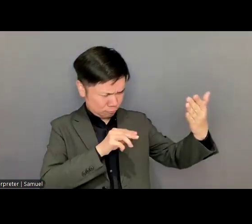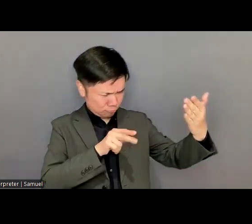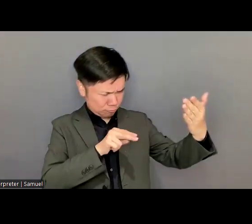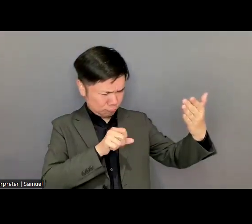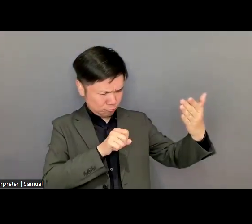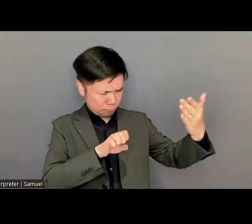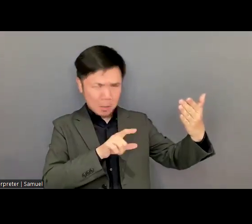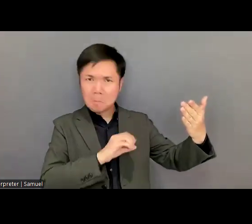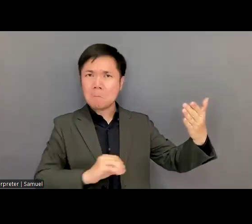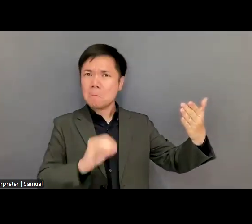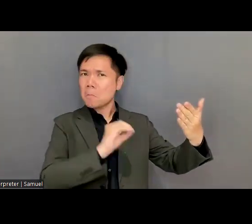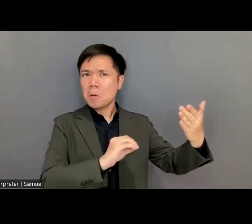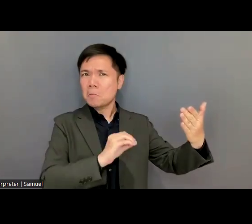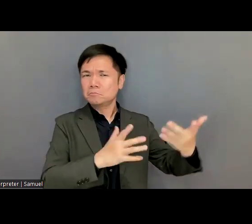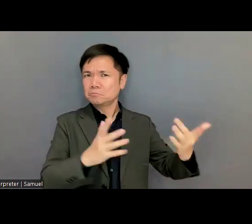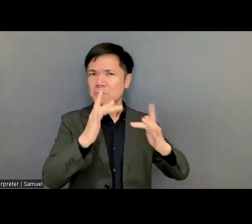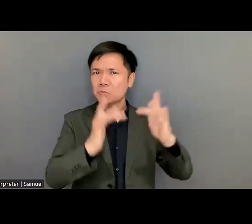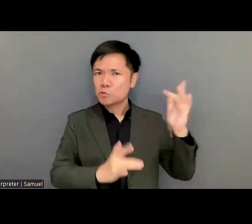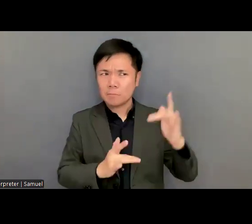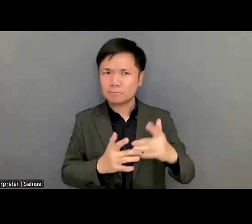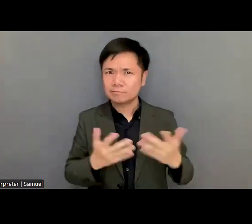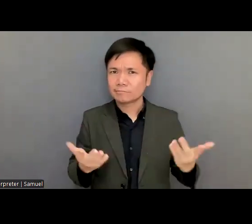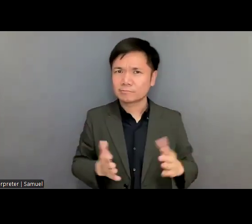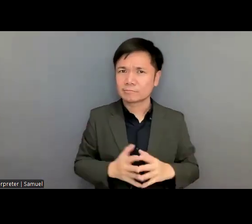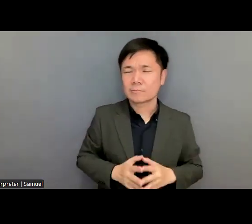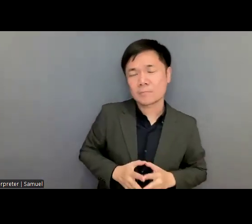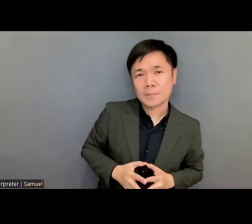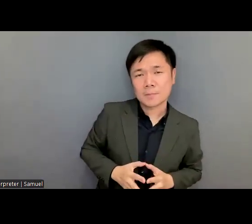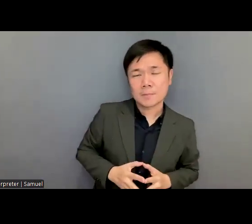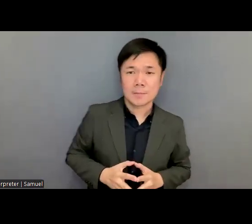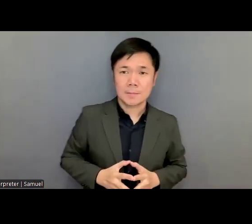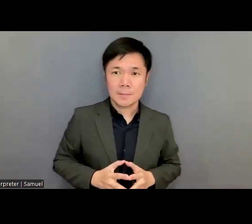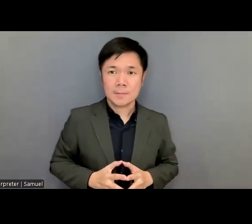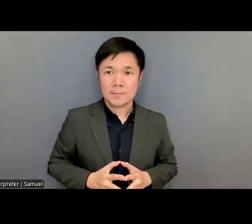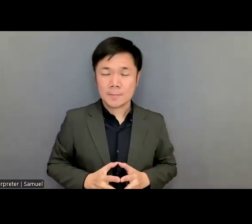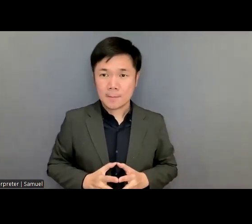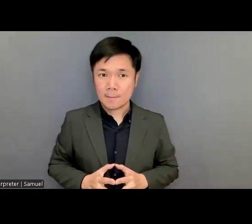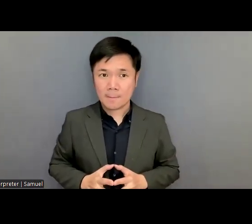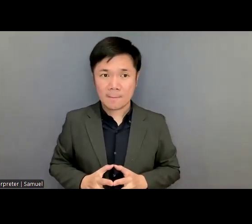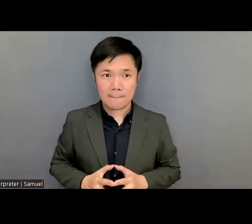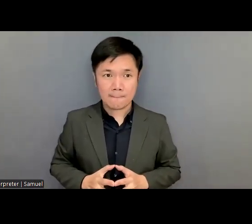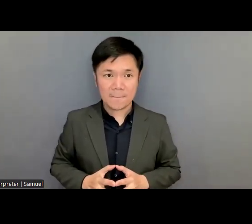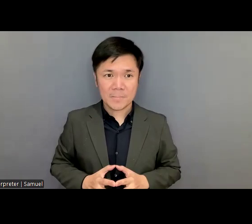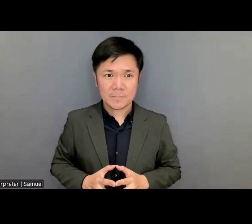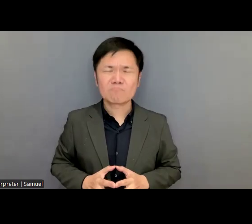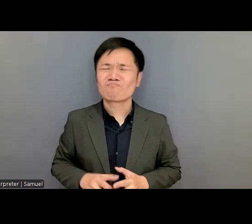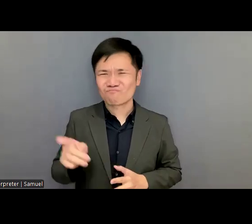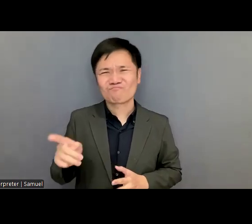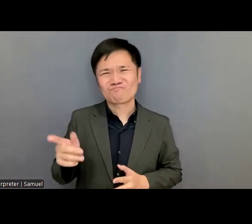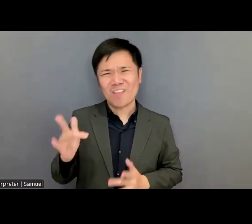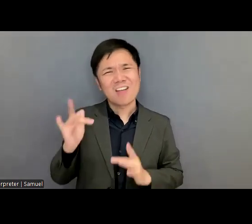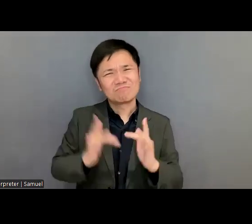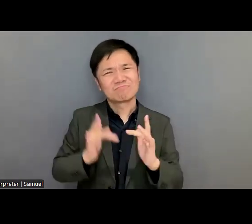at the moment. I don't know if he dropped from the call. Yes, she also had. He also had connectivity